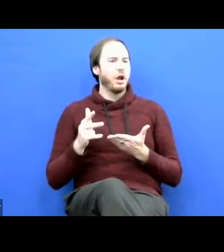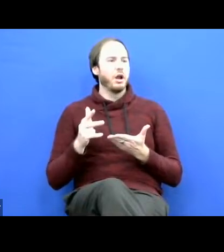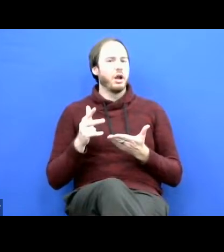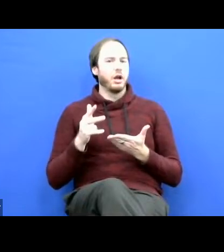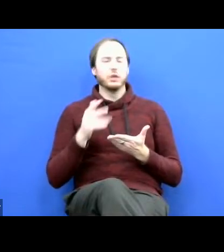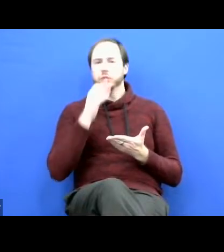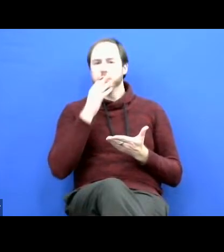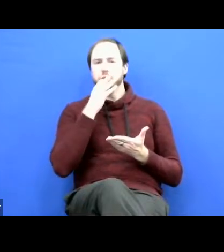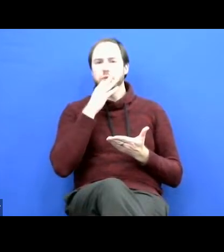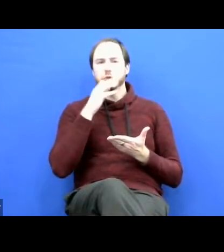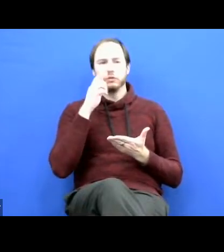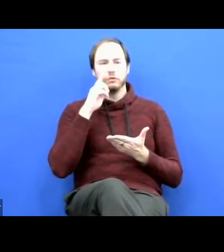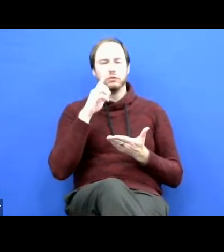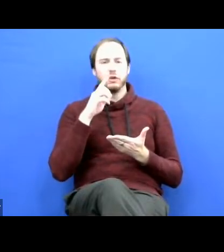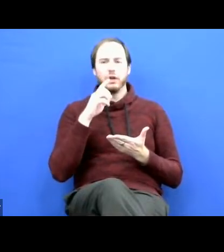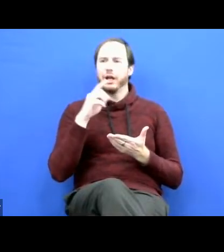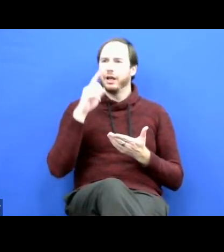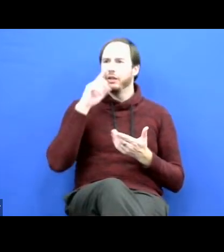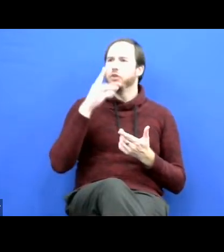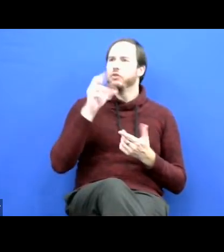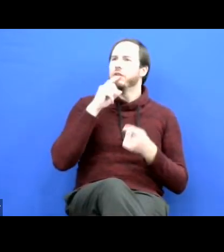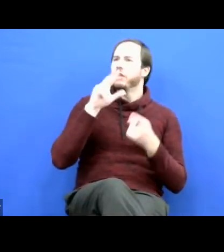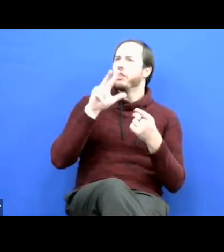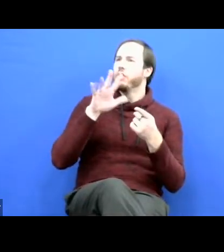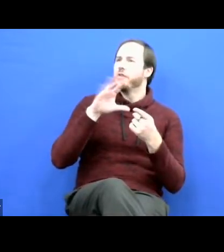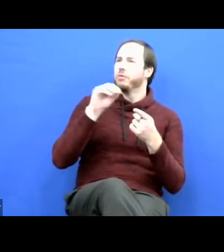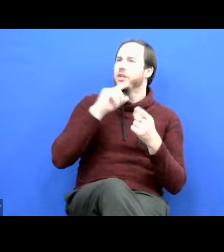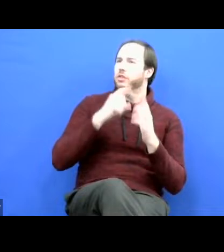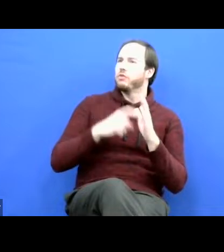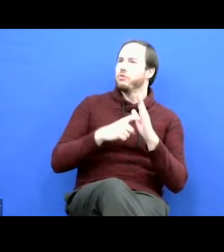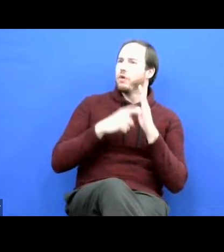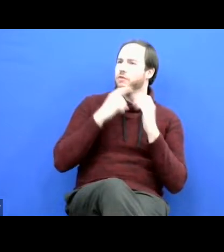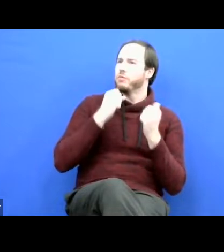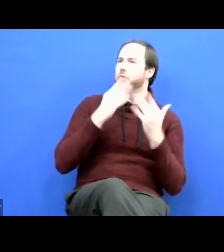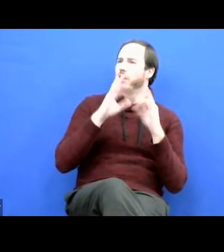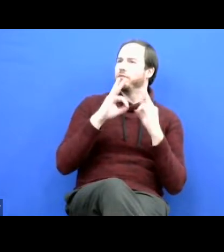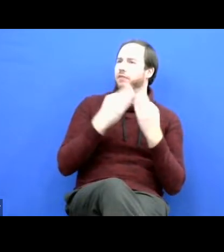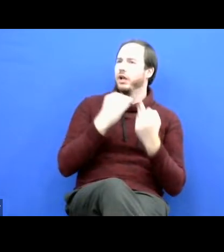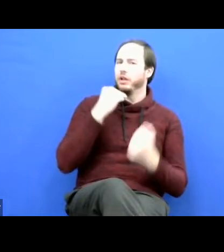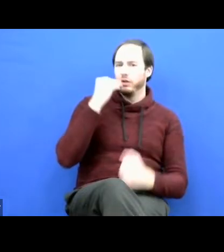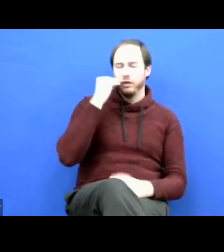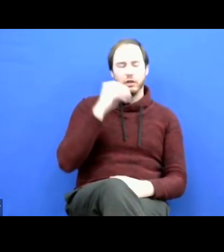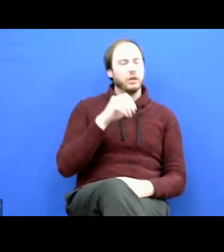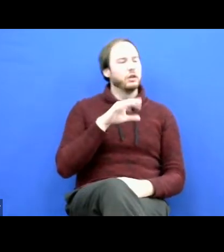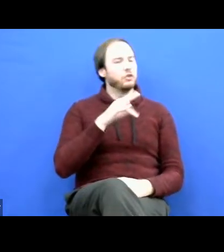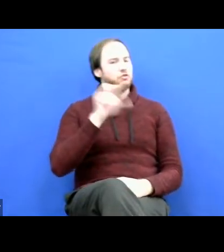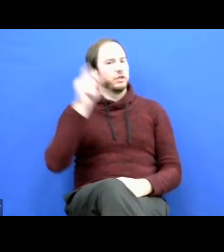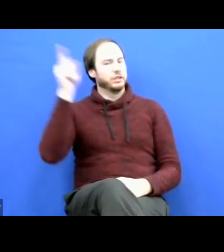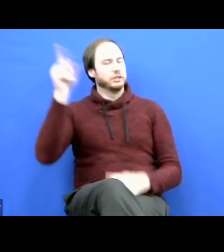impervious. Yeah, and Chris, what is it, 35% requirement for multifamily?